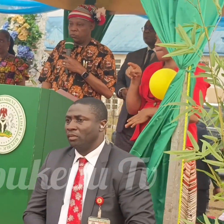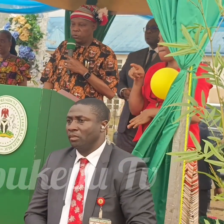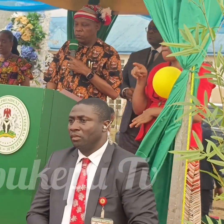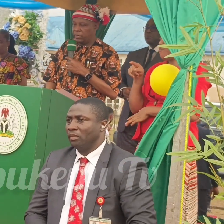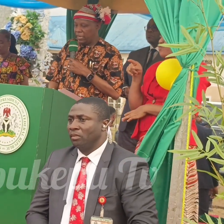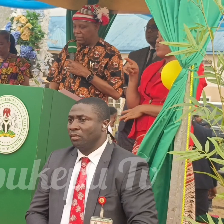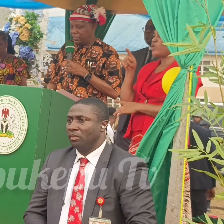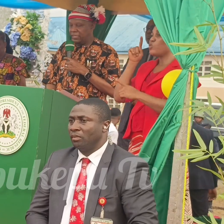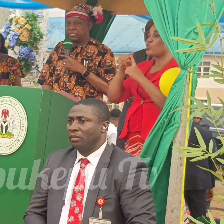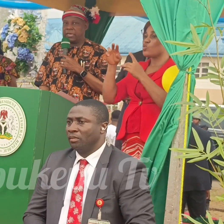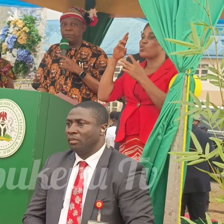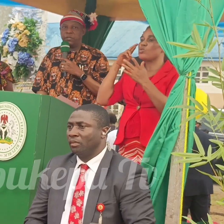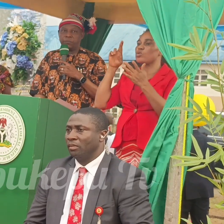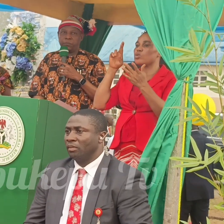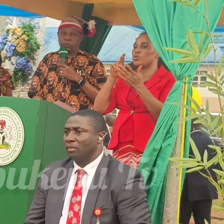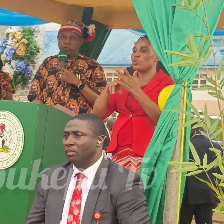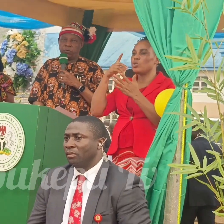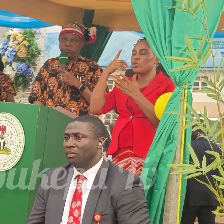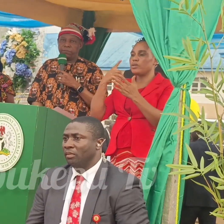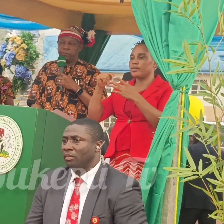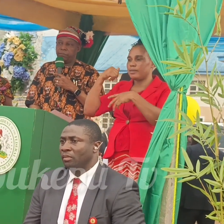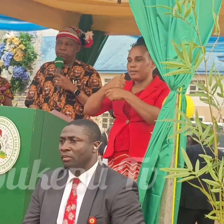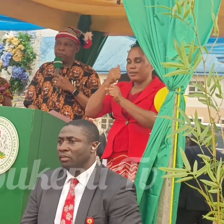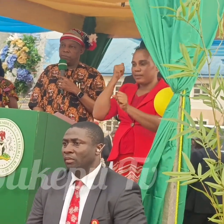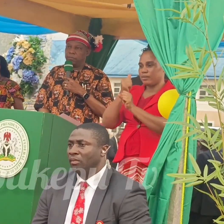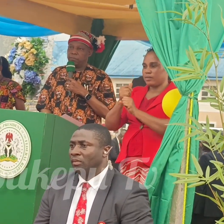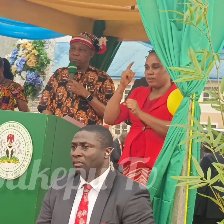to recognize the established protocol.